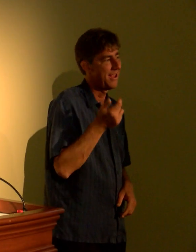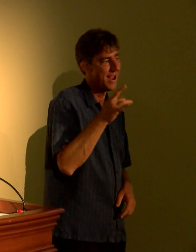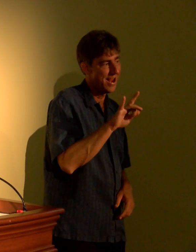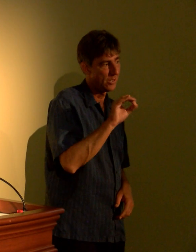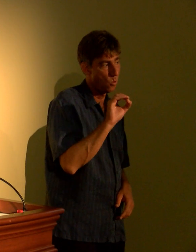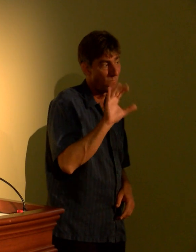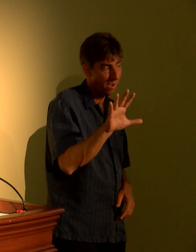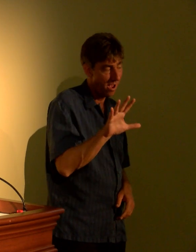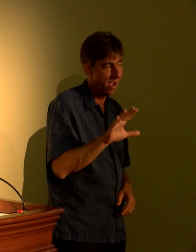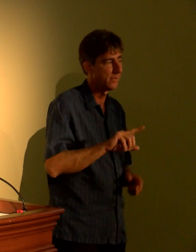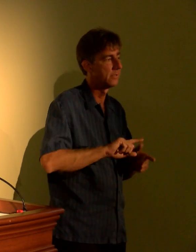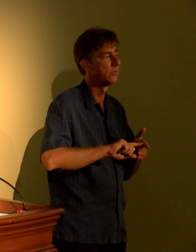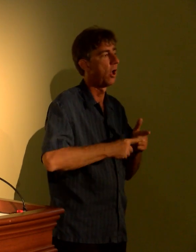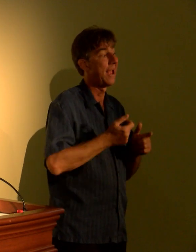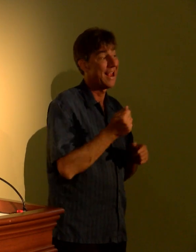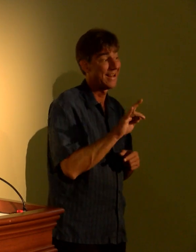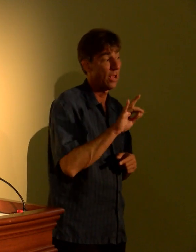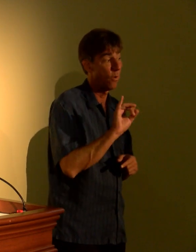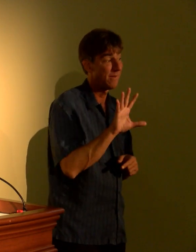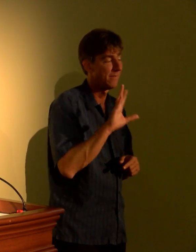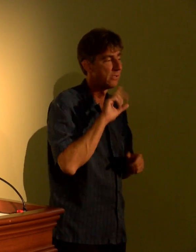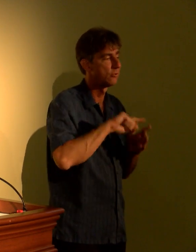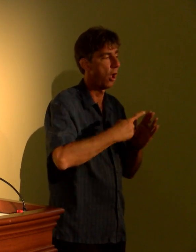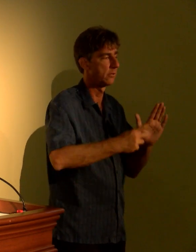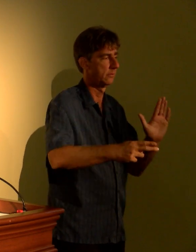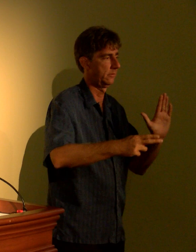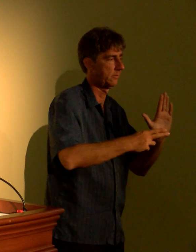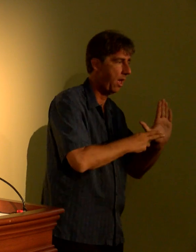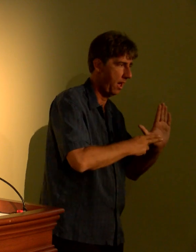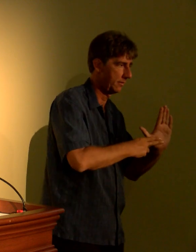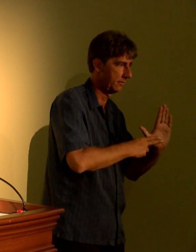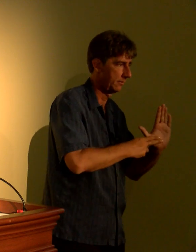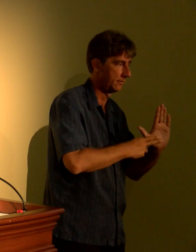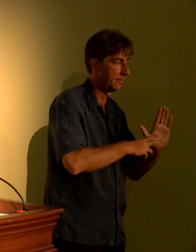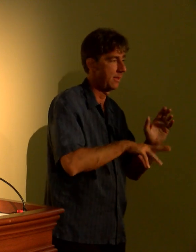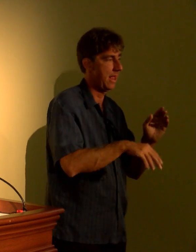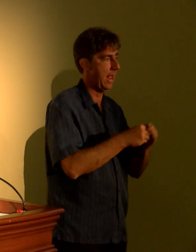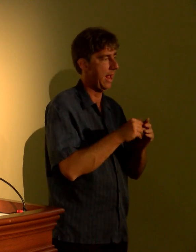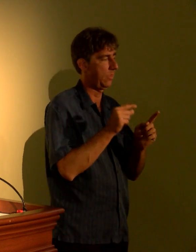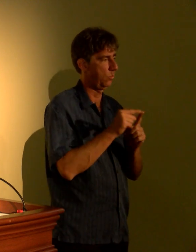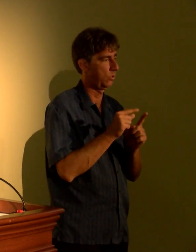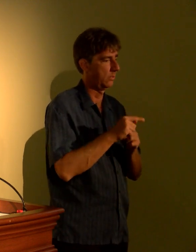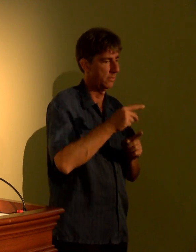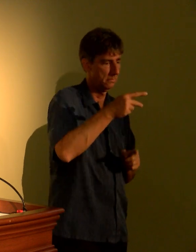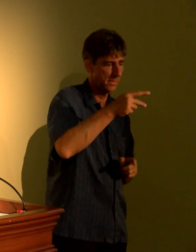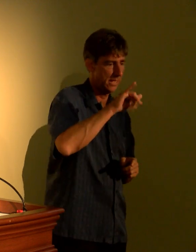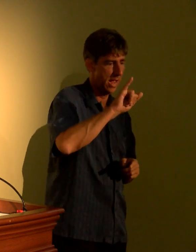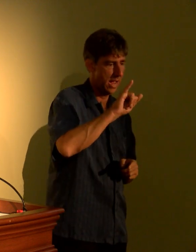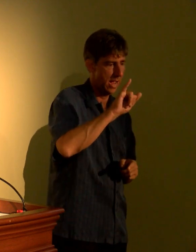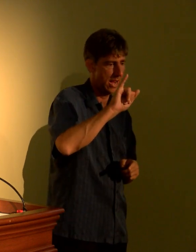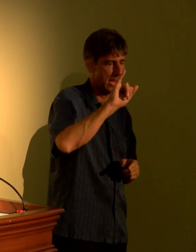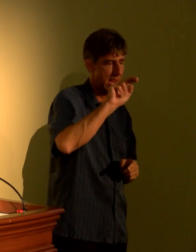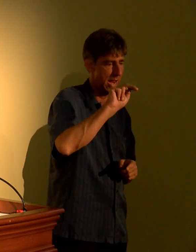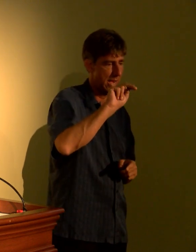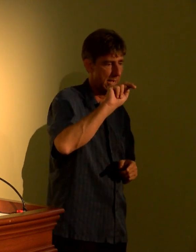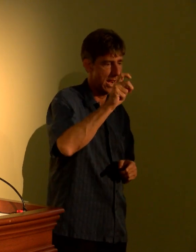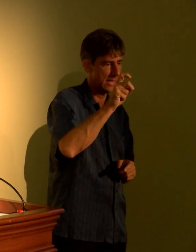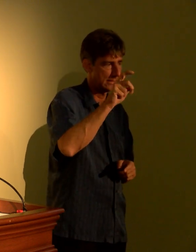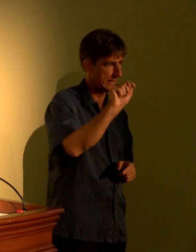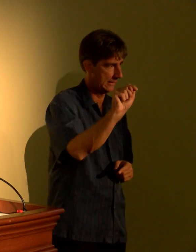Brewster begins signing his name and adding the word Pinxit, P-I-N-X-T, which means painted